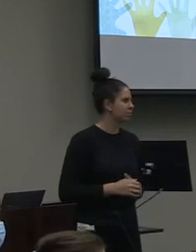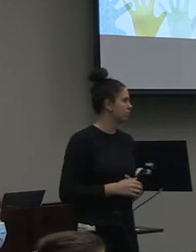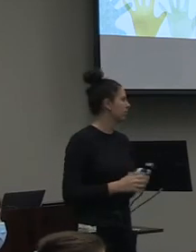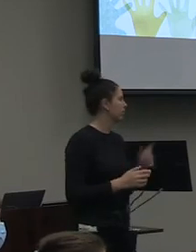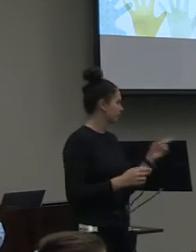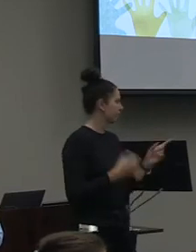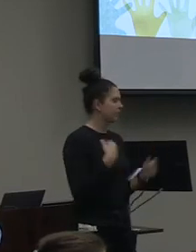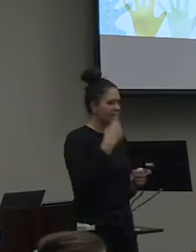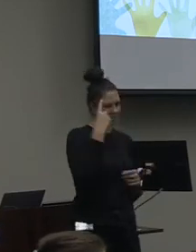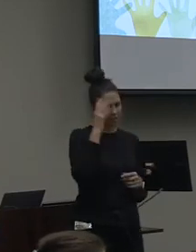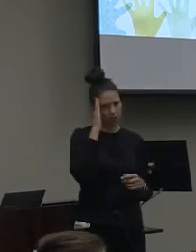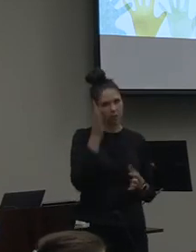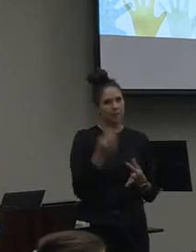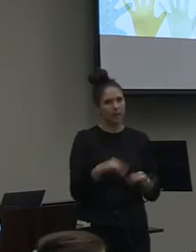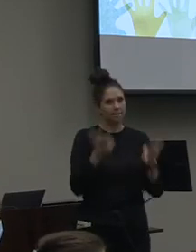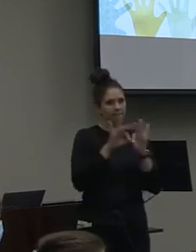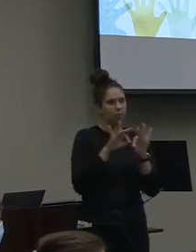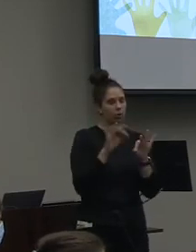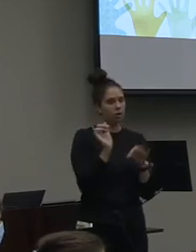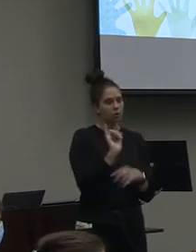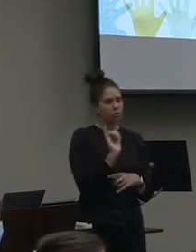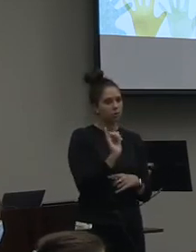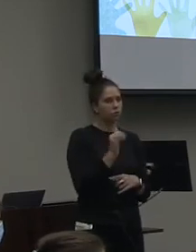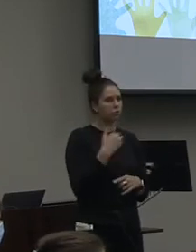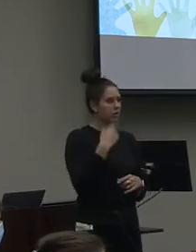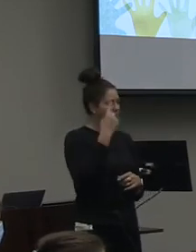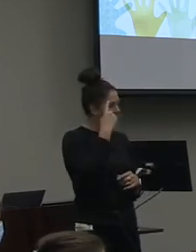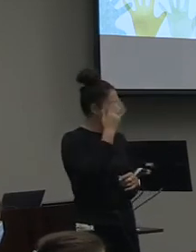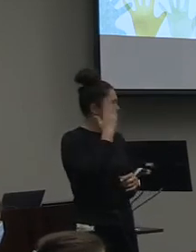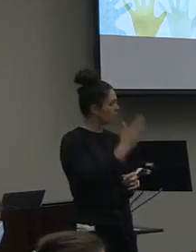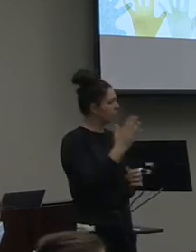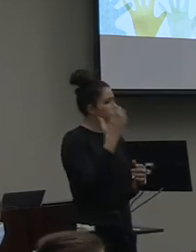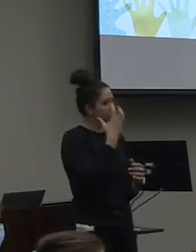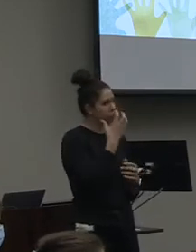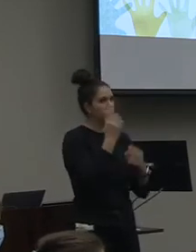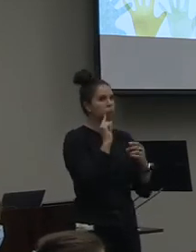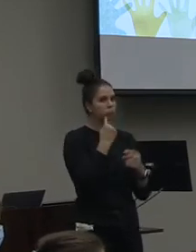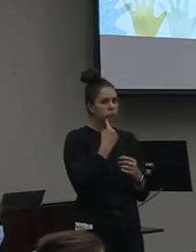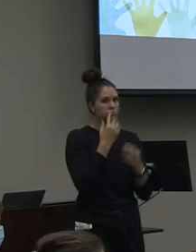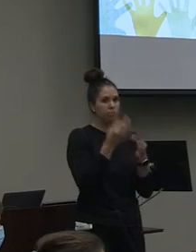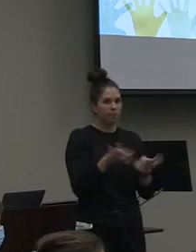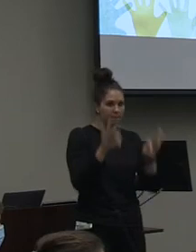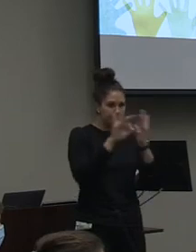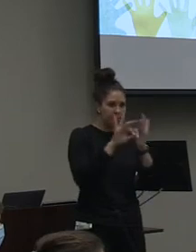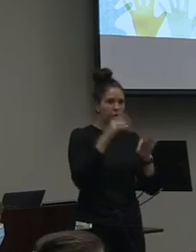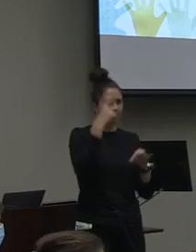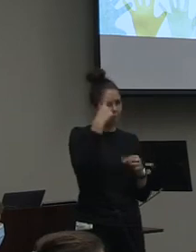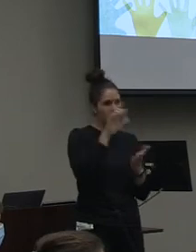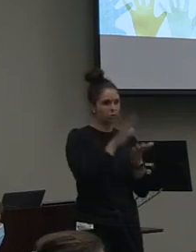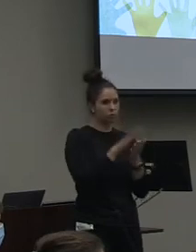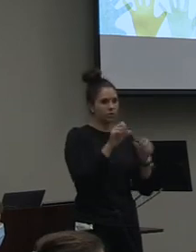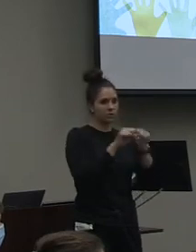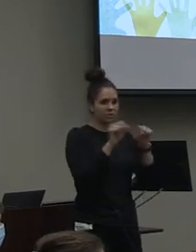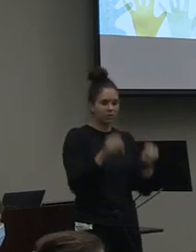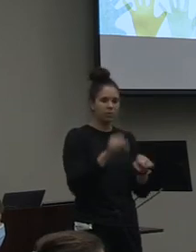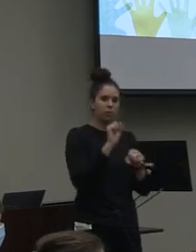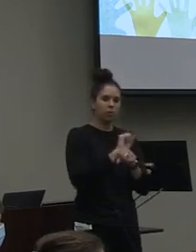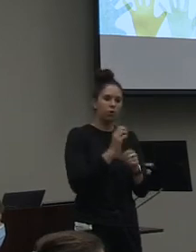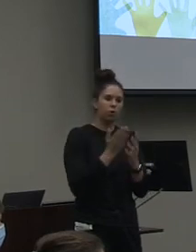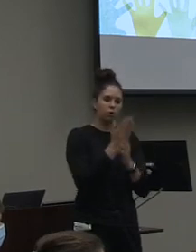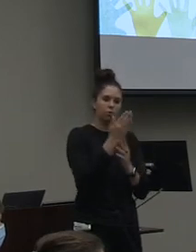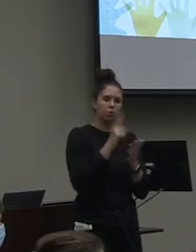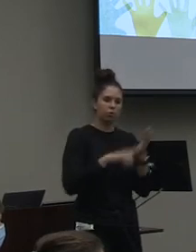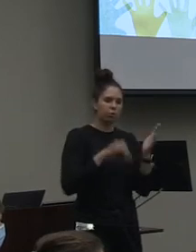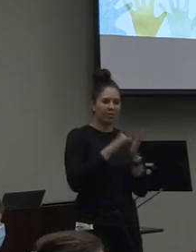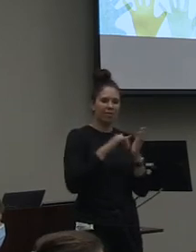I do think it will be important, I'll note though as well, I think it will be really important for school systems to work through what